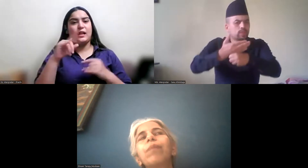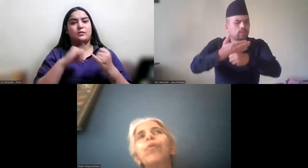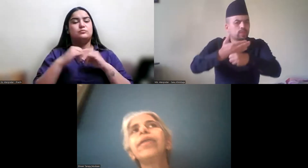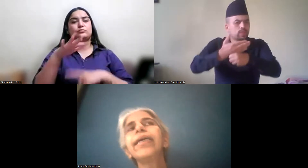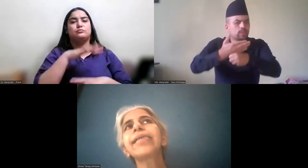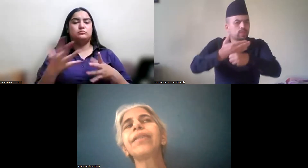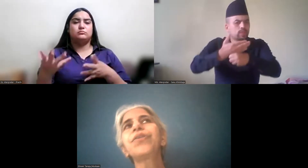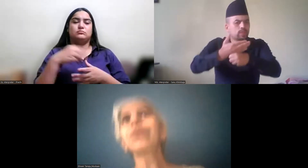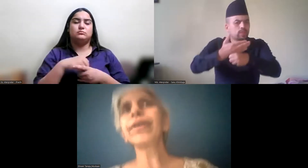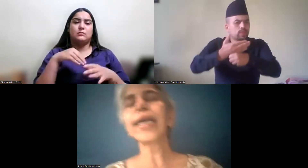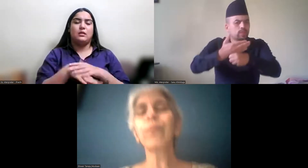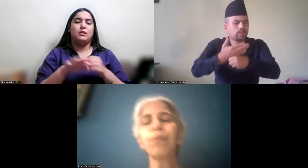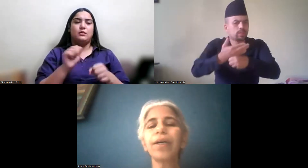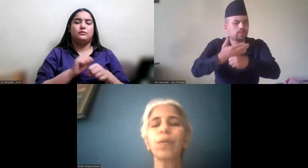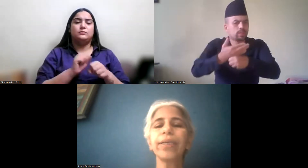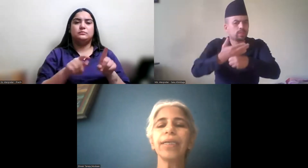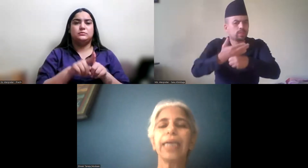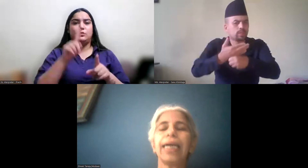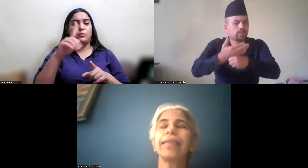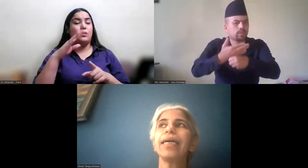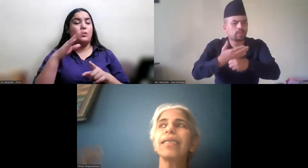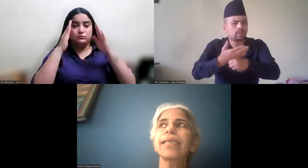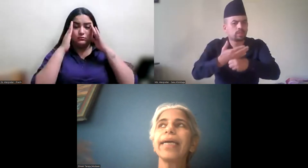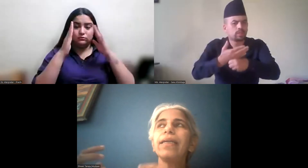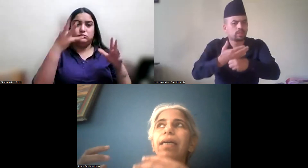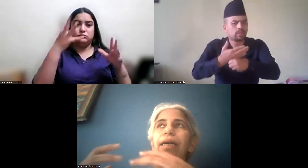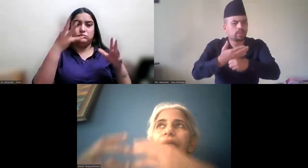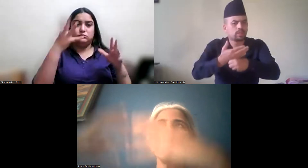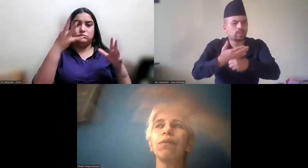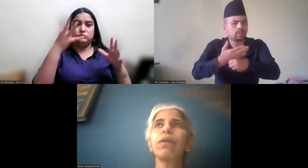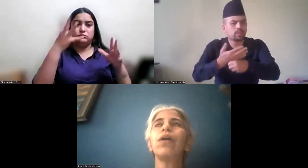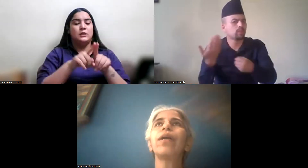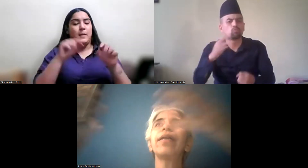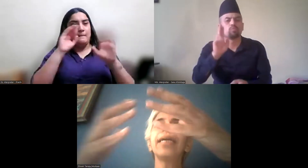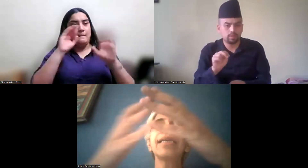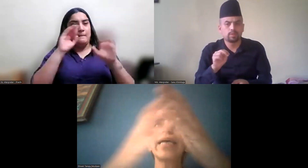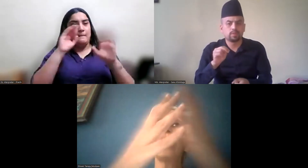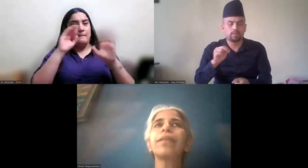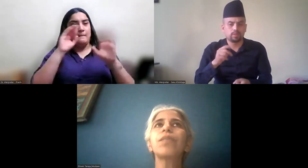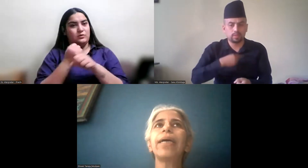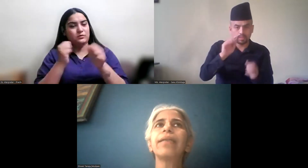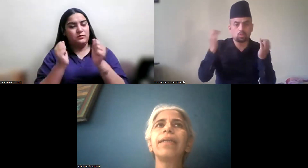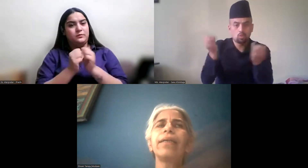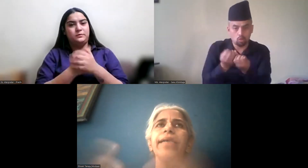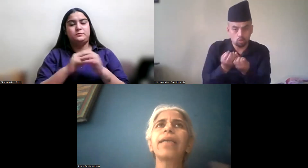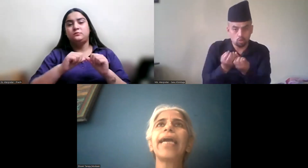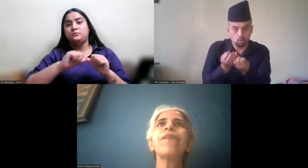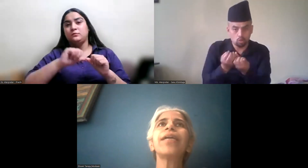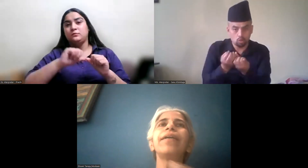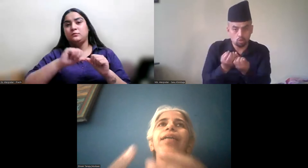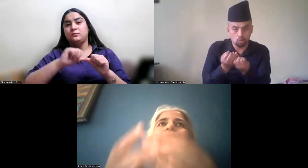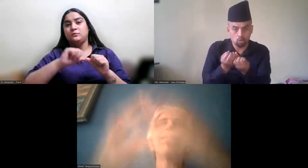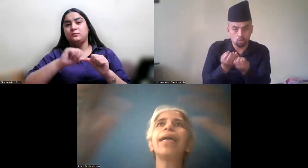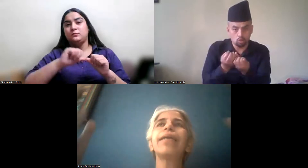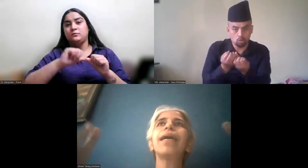is the communities and the children that we work with, and the other side, or not the other side, on the lives